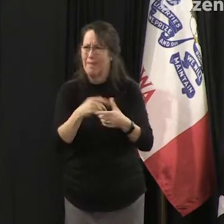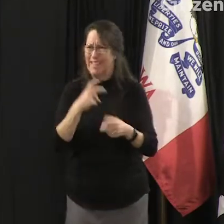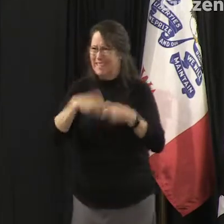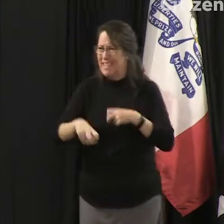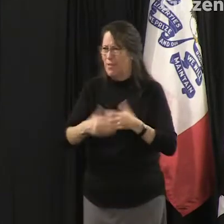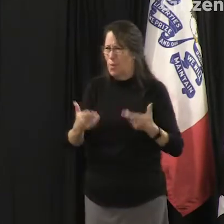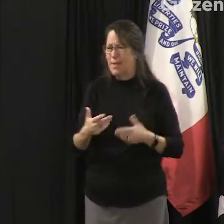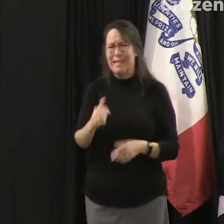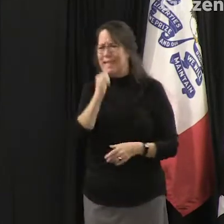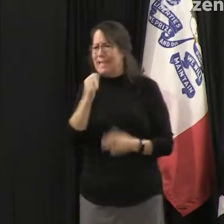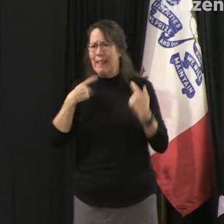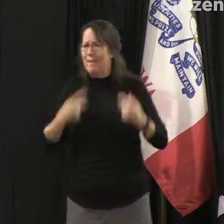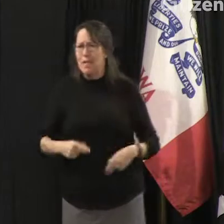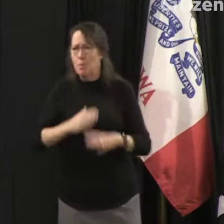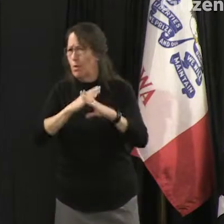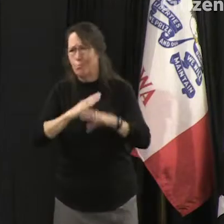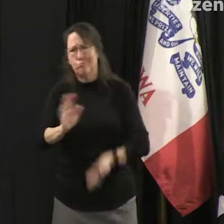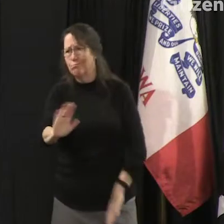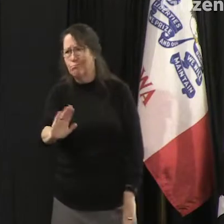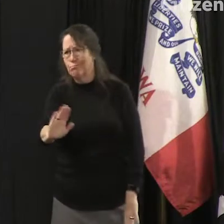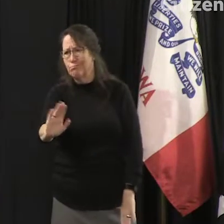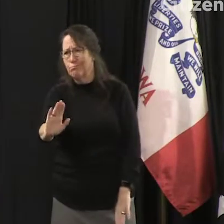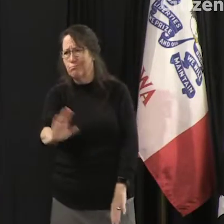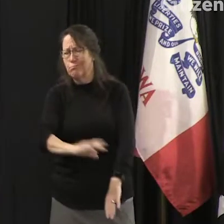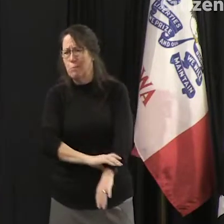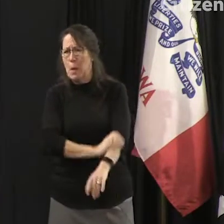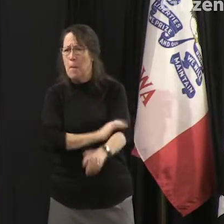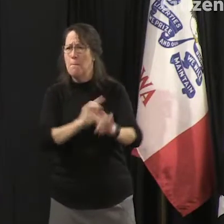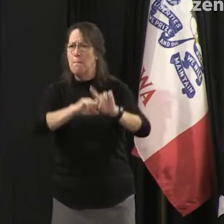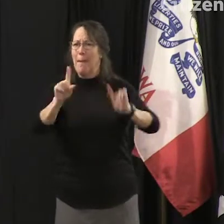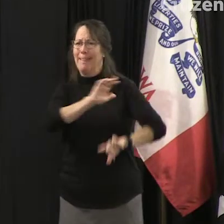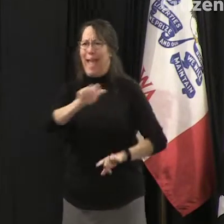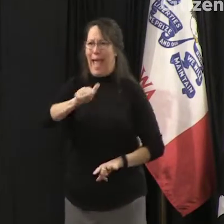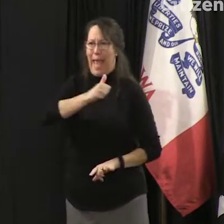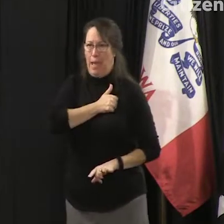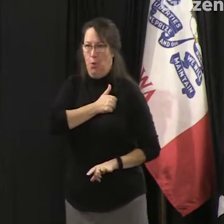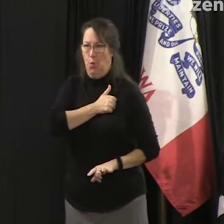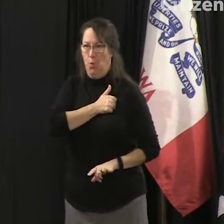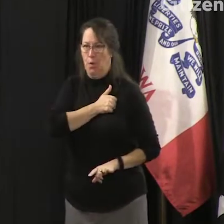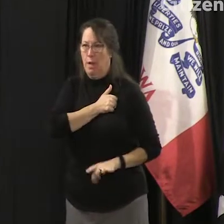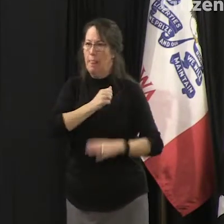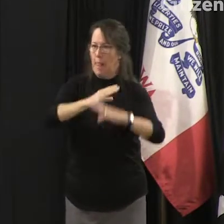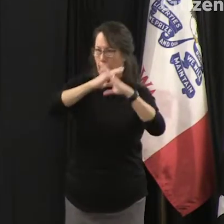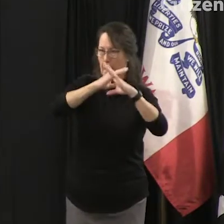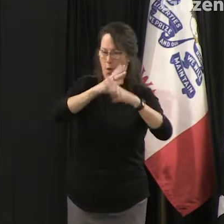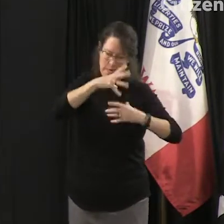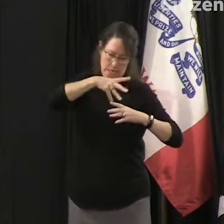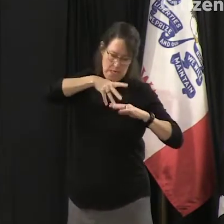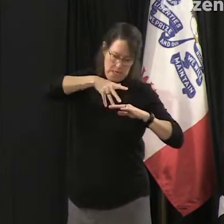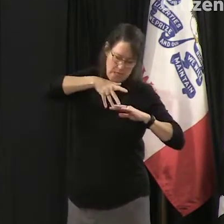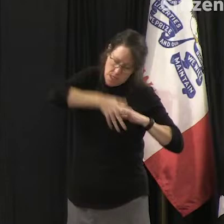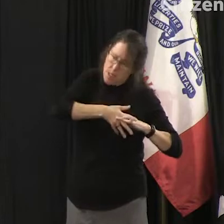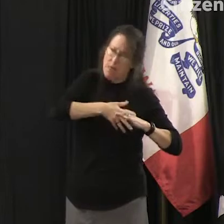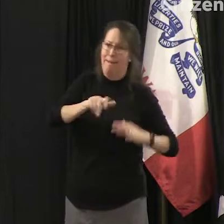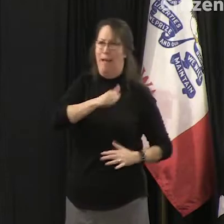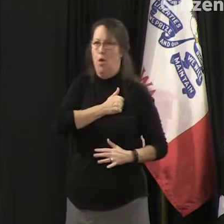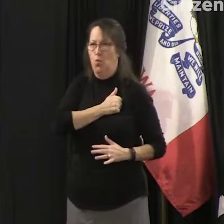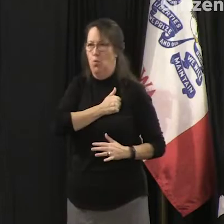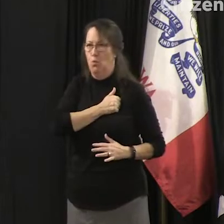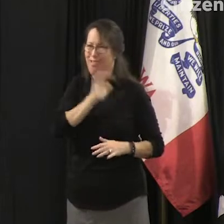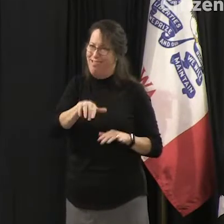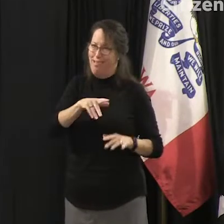I always respond, it's not the physical barriers, but the attitudinal barriers that's embedded.